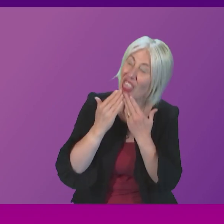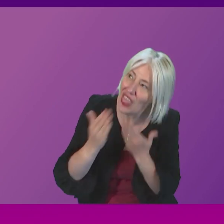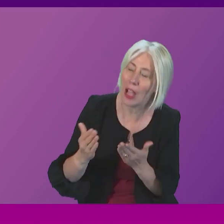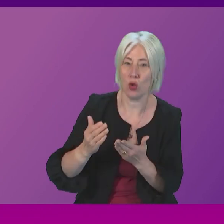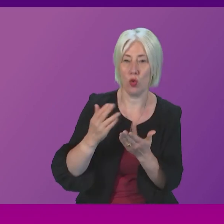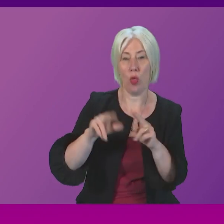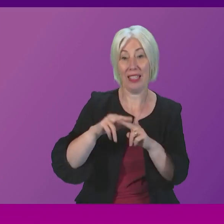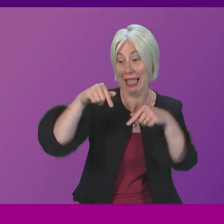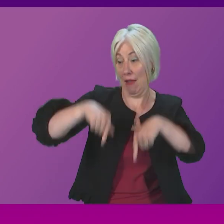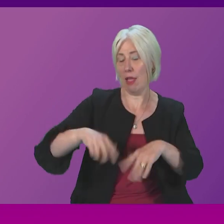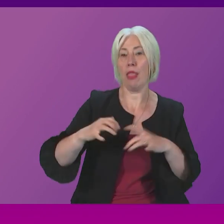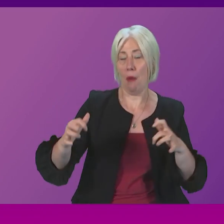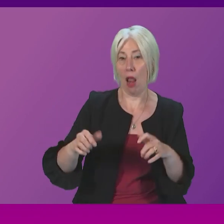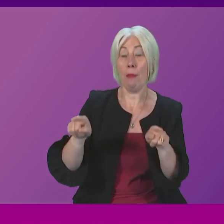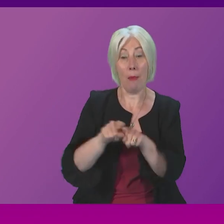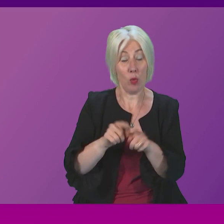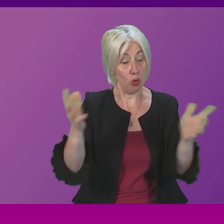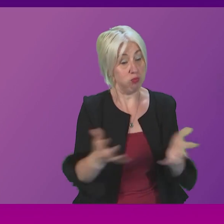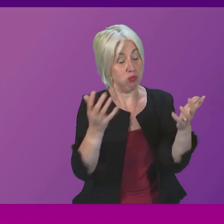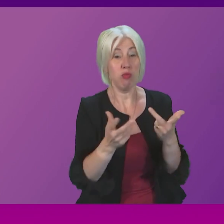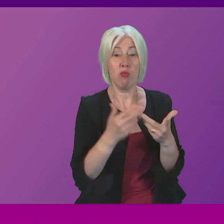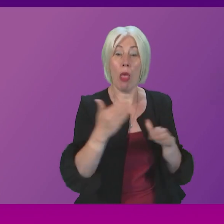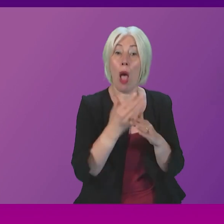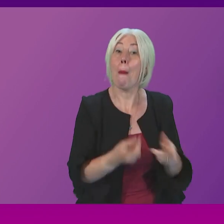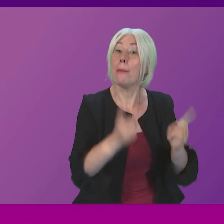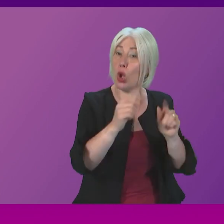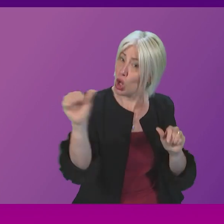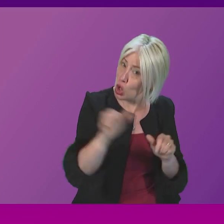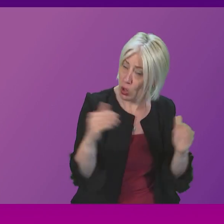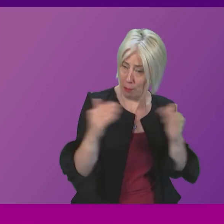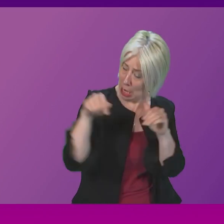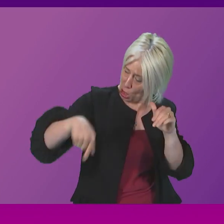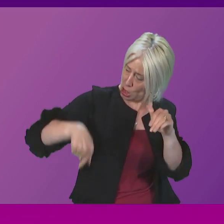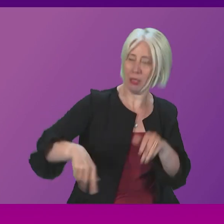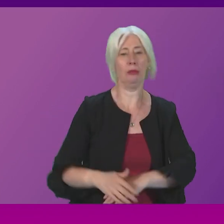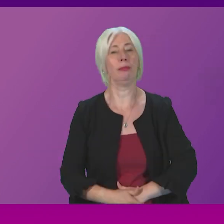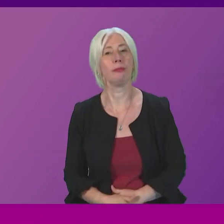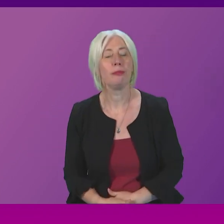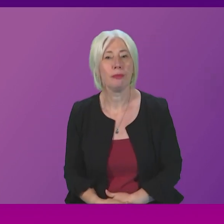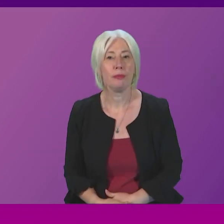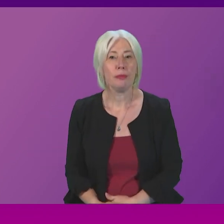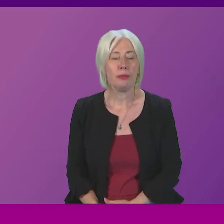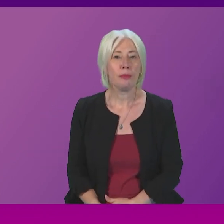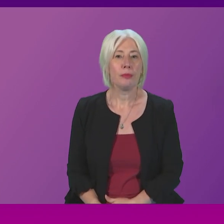for doing that, but also encourage other employers to try to be as good as that too.